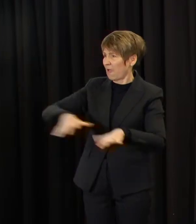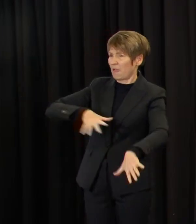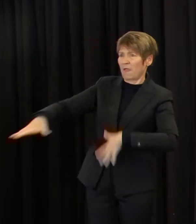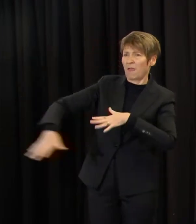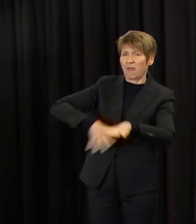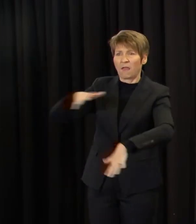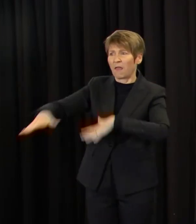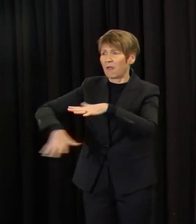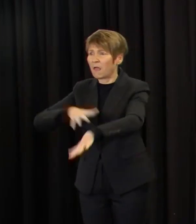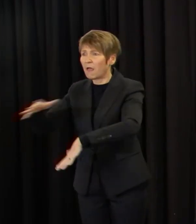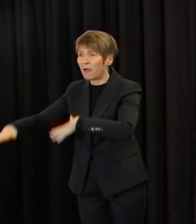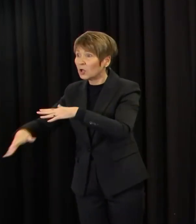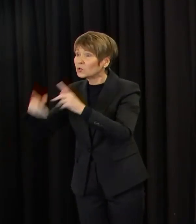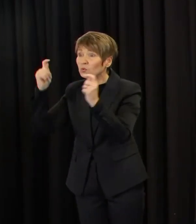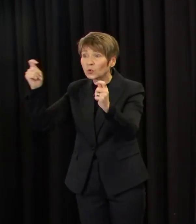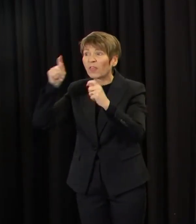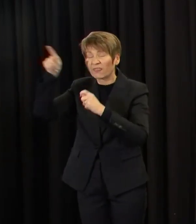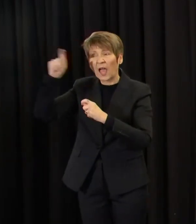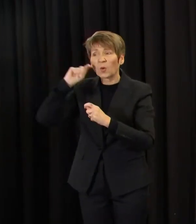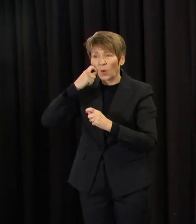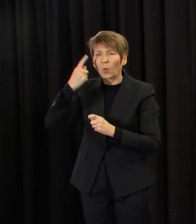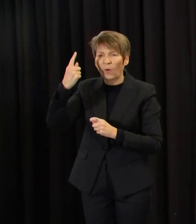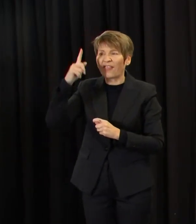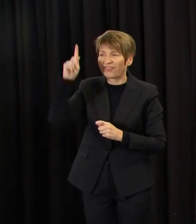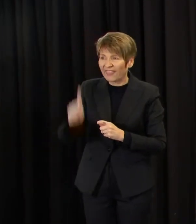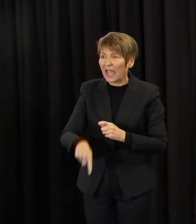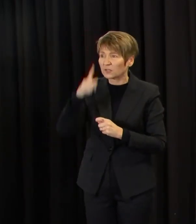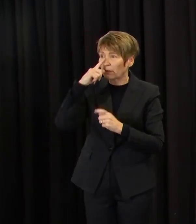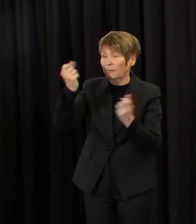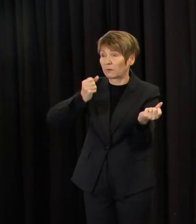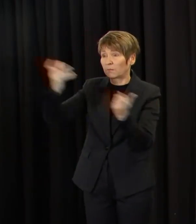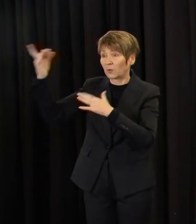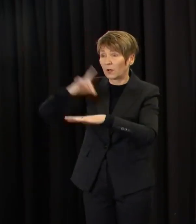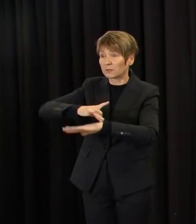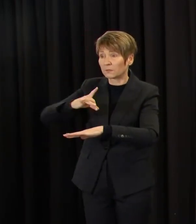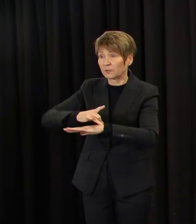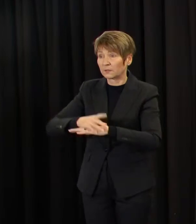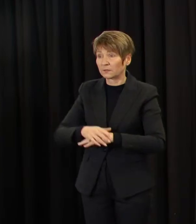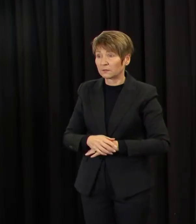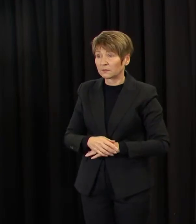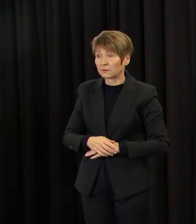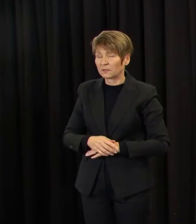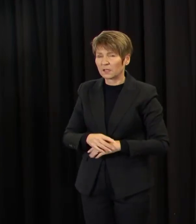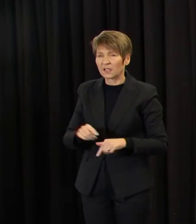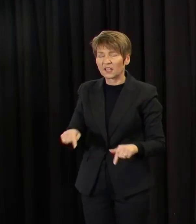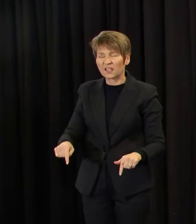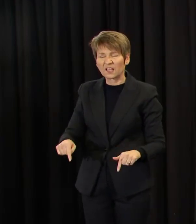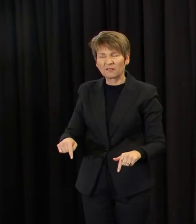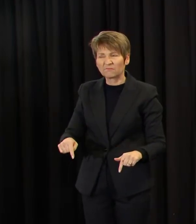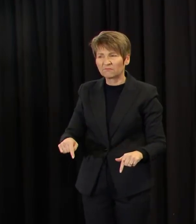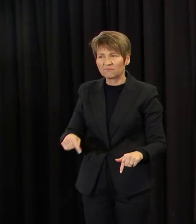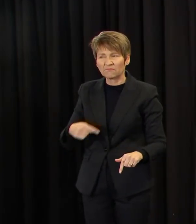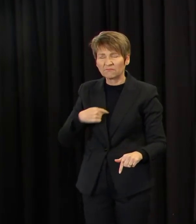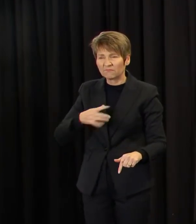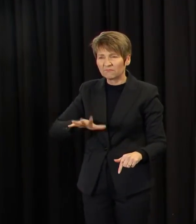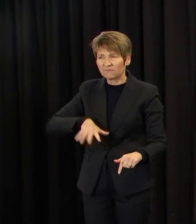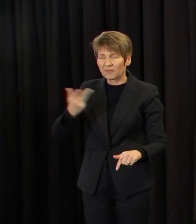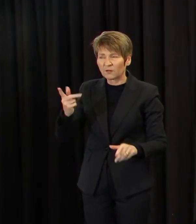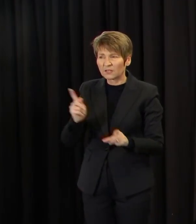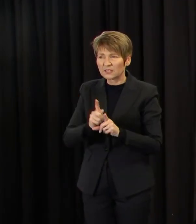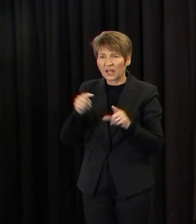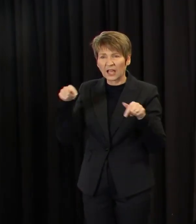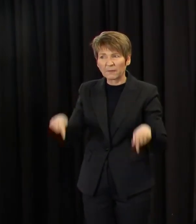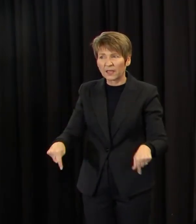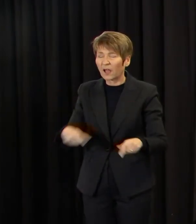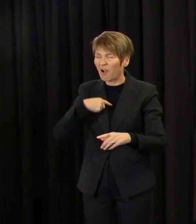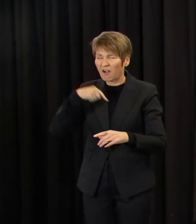have 1,000 patients in hospital. We can avoid that. We have avoided that to this point, and we are determined to do that again. I know there is